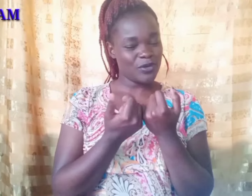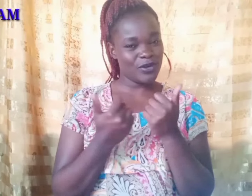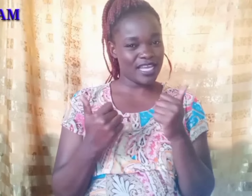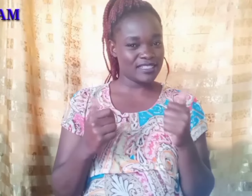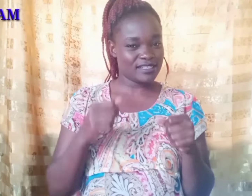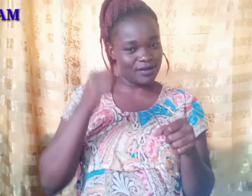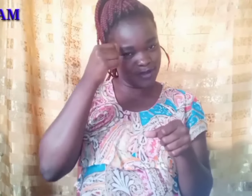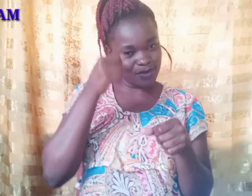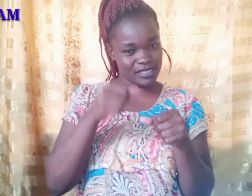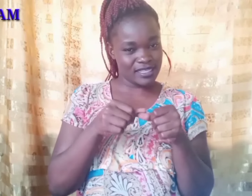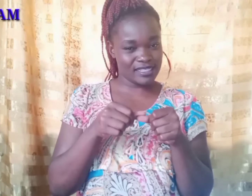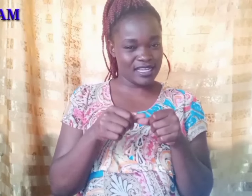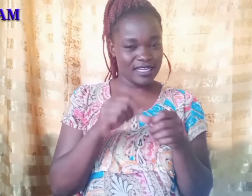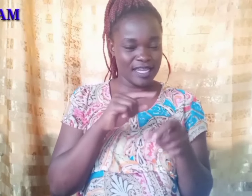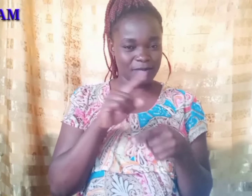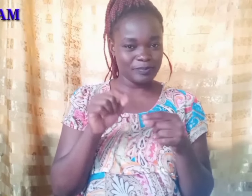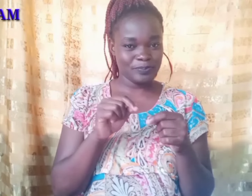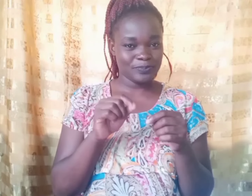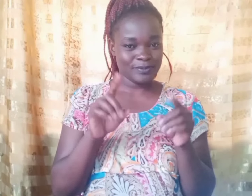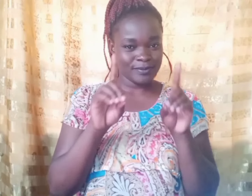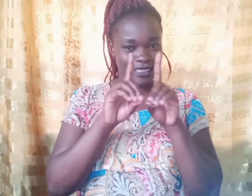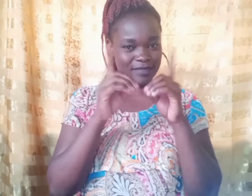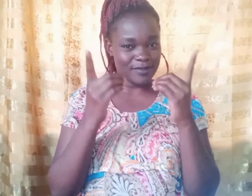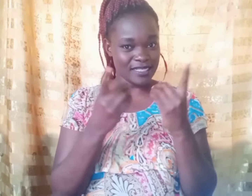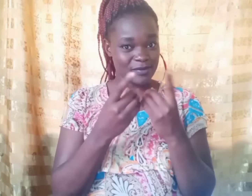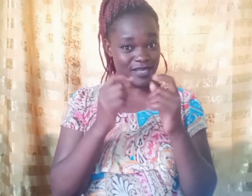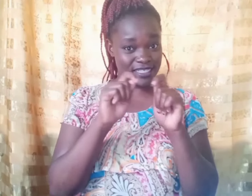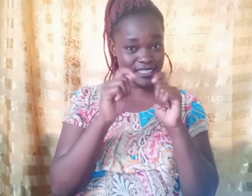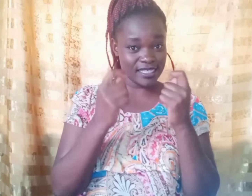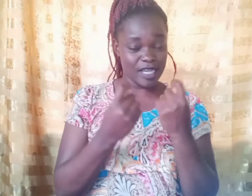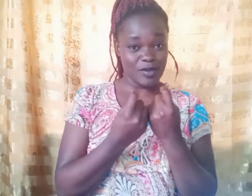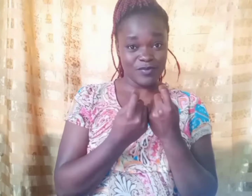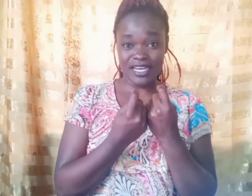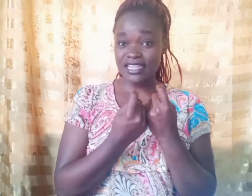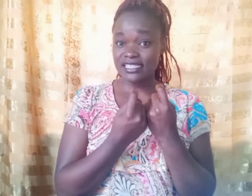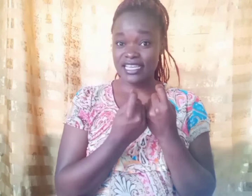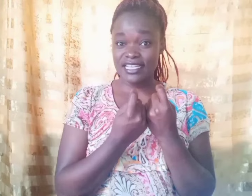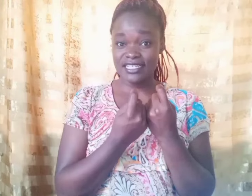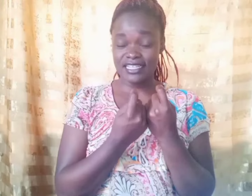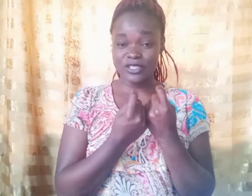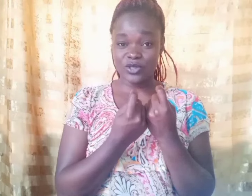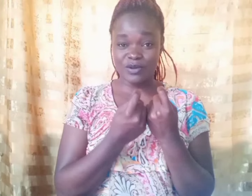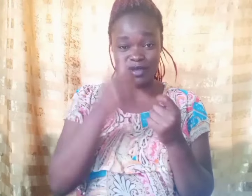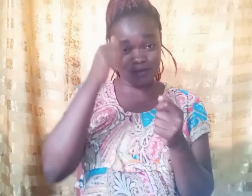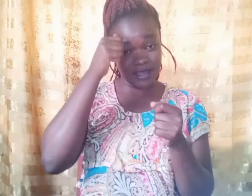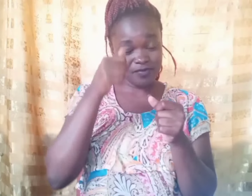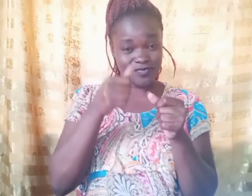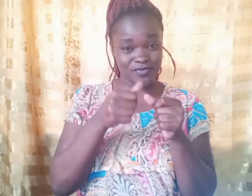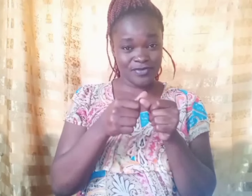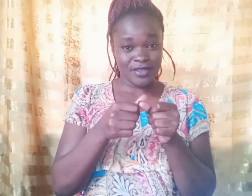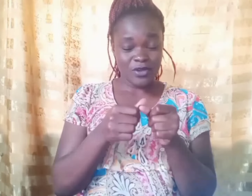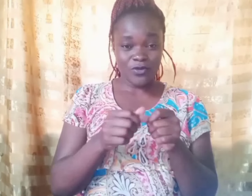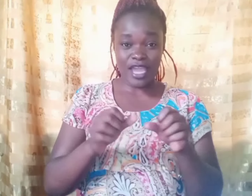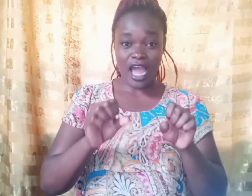Who else remembers the sign here? Department, team. Another sign that you remember? We